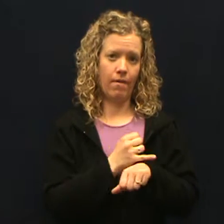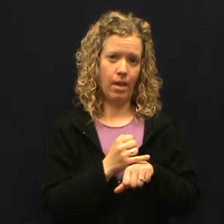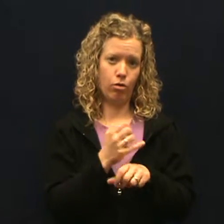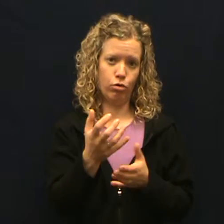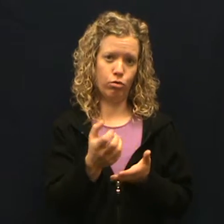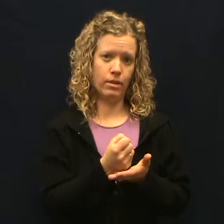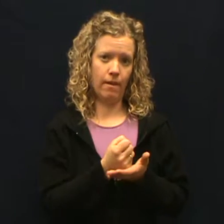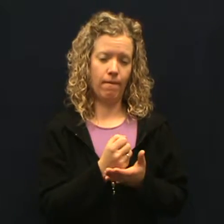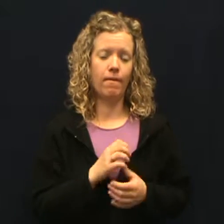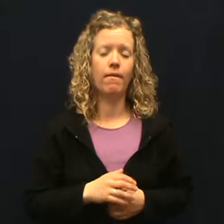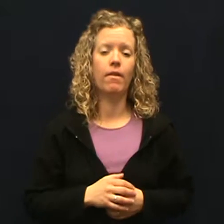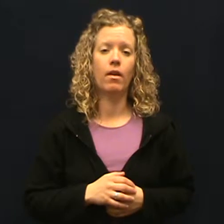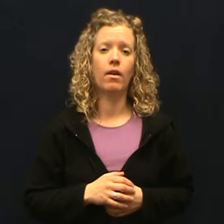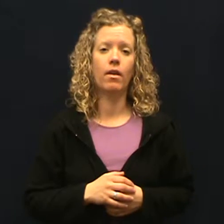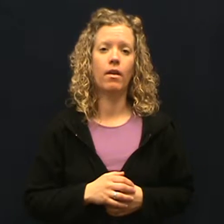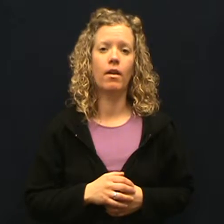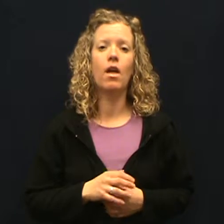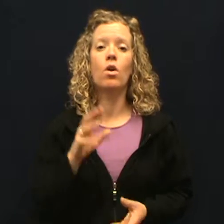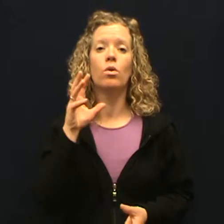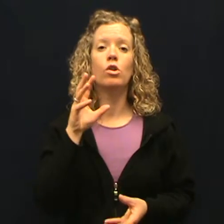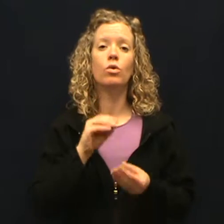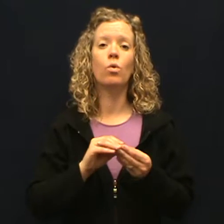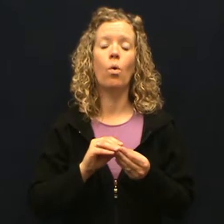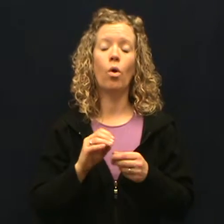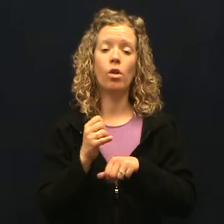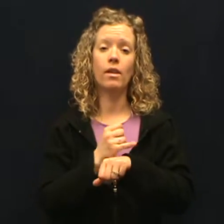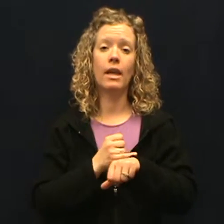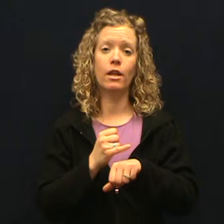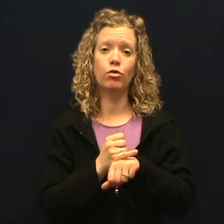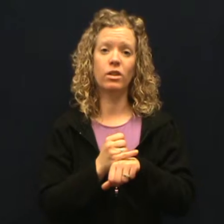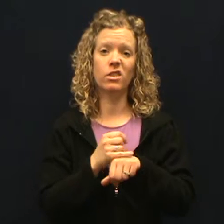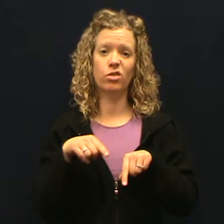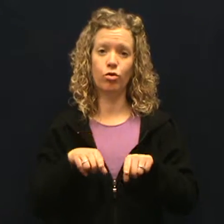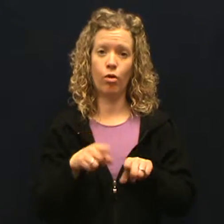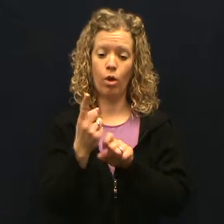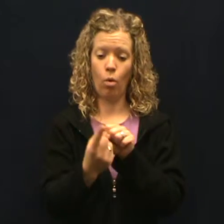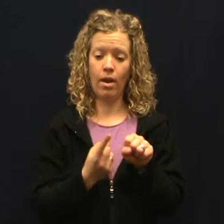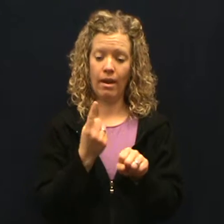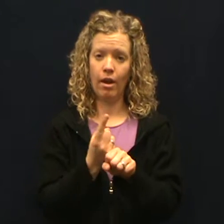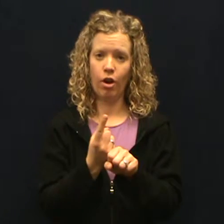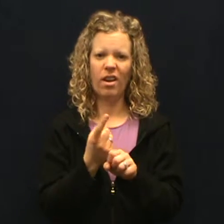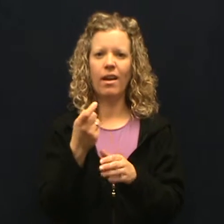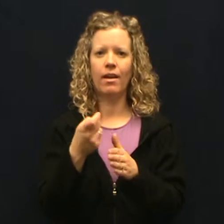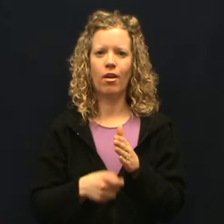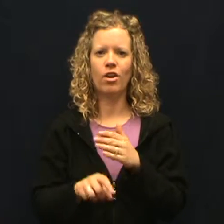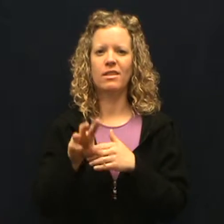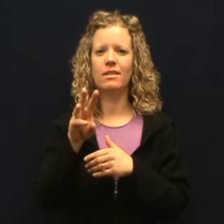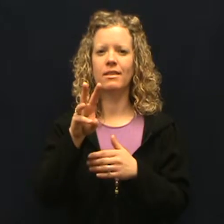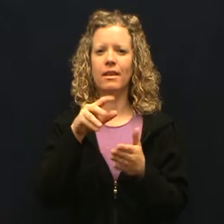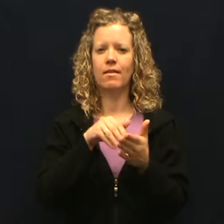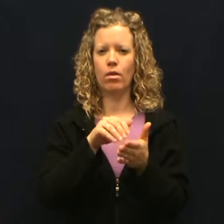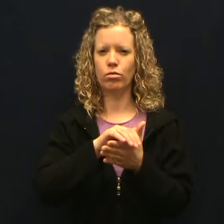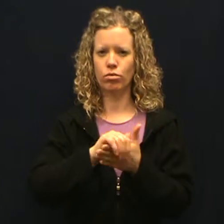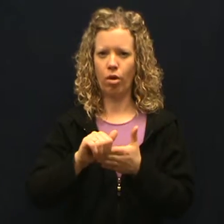In total, the interest for a year is $6,000. What we're going to receive